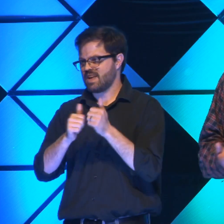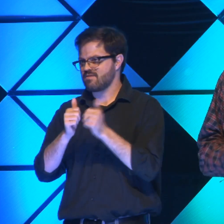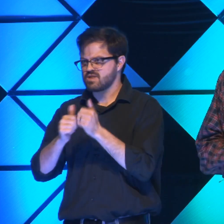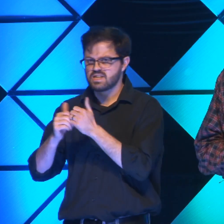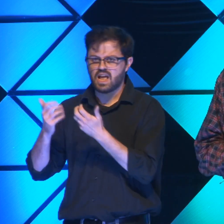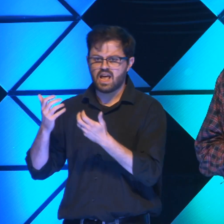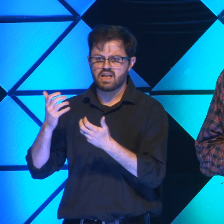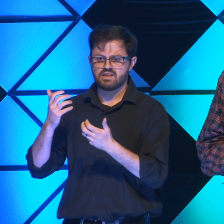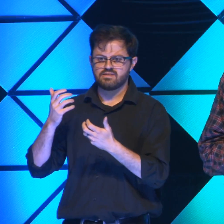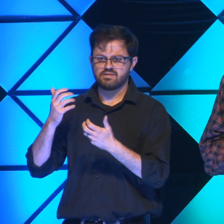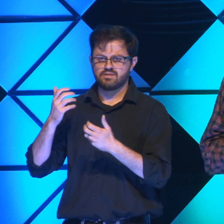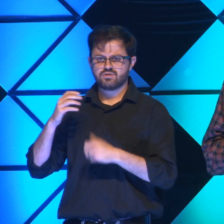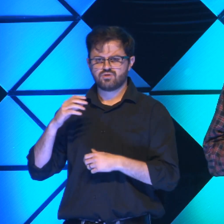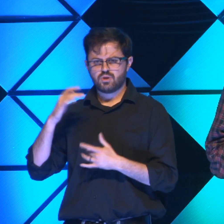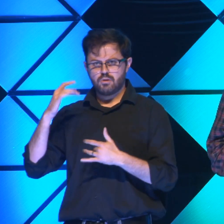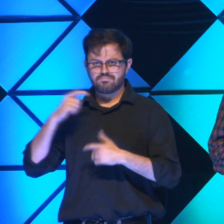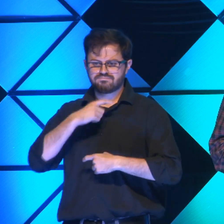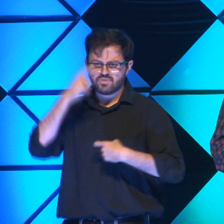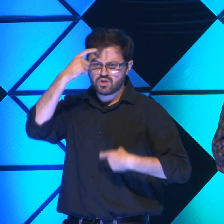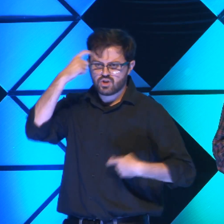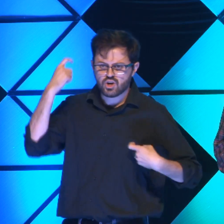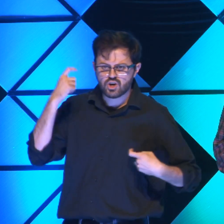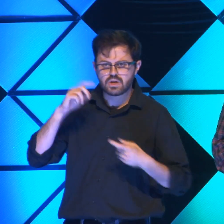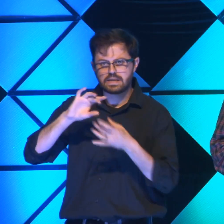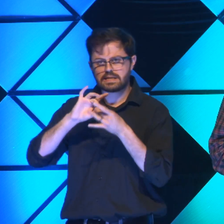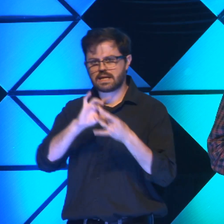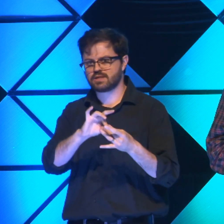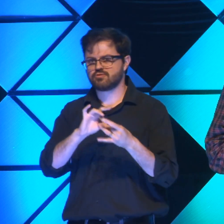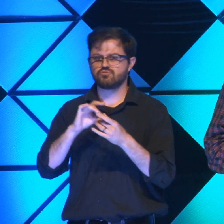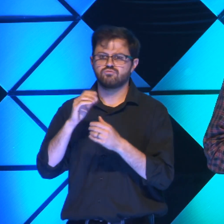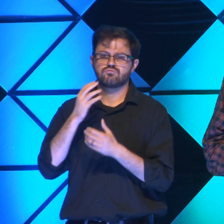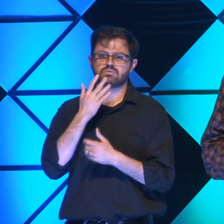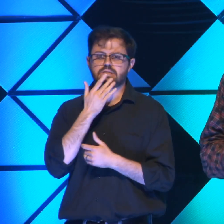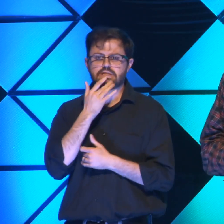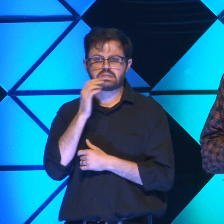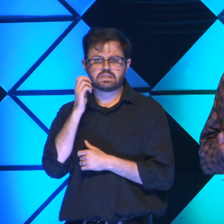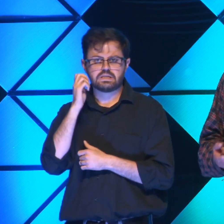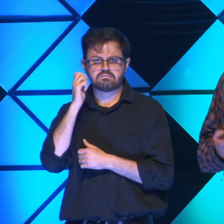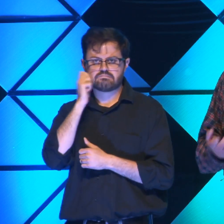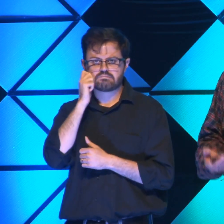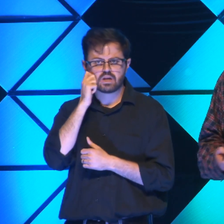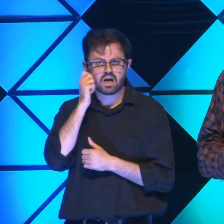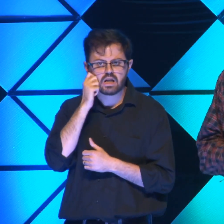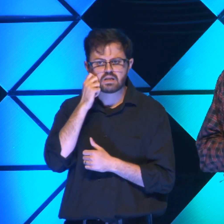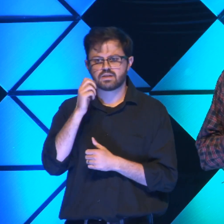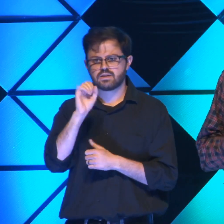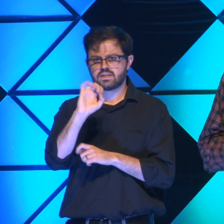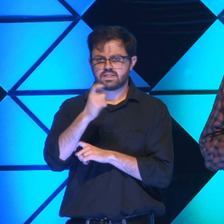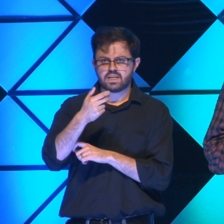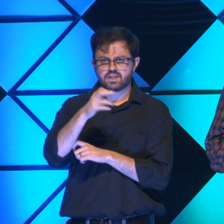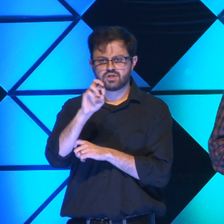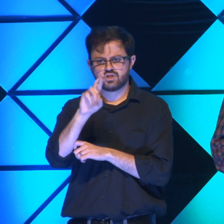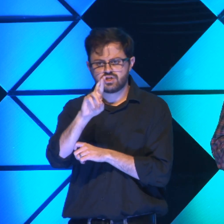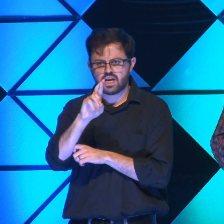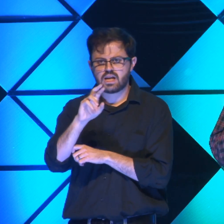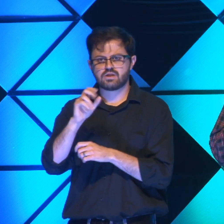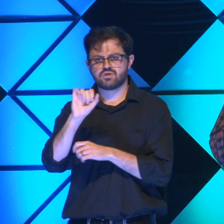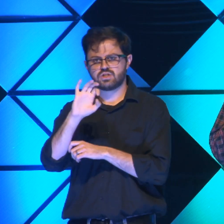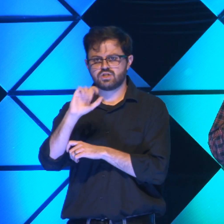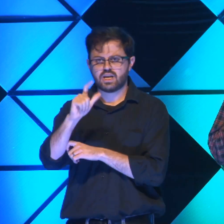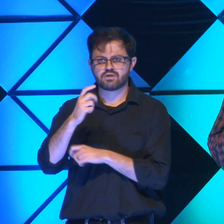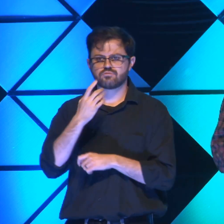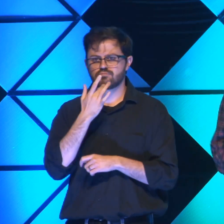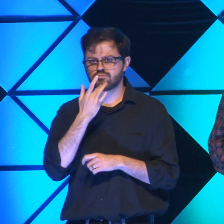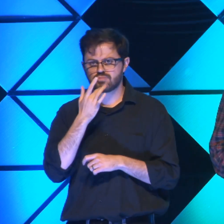their skin color or their sex, their age, their abilities, their gender, their sexual orientation, this struggle can